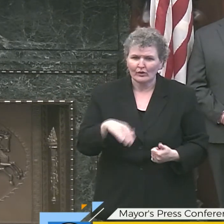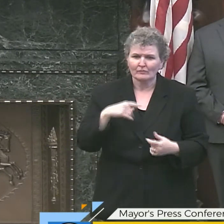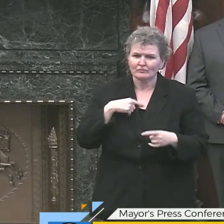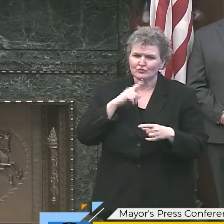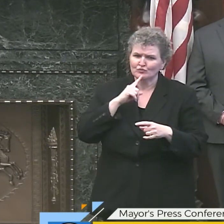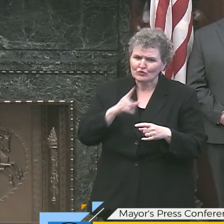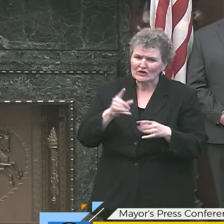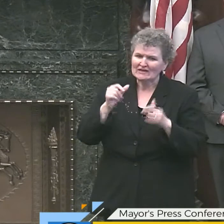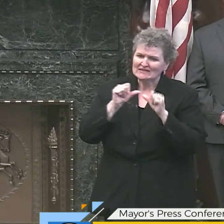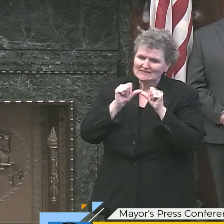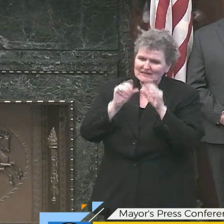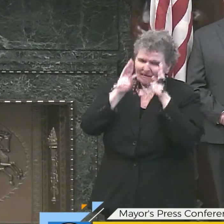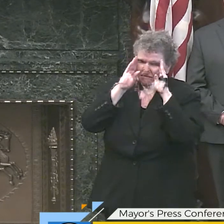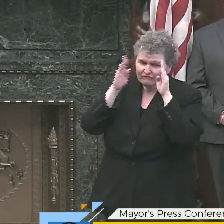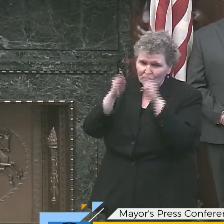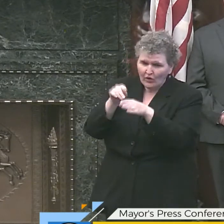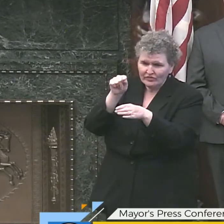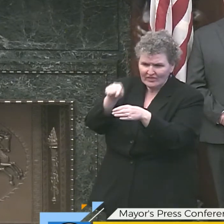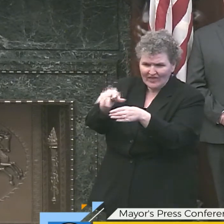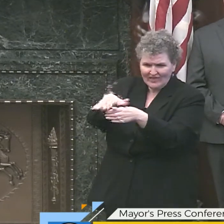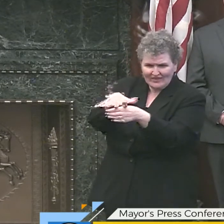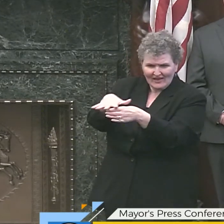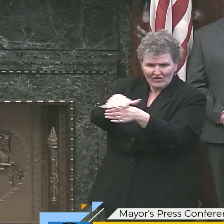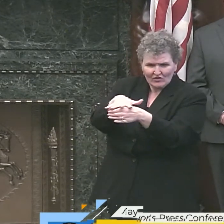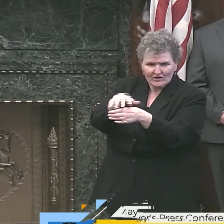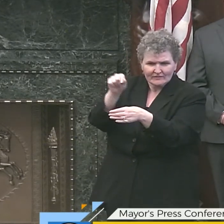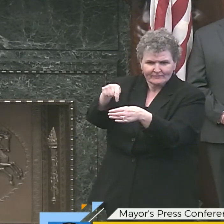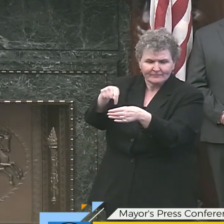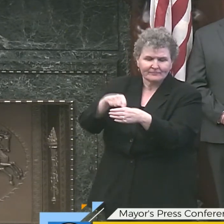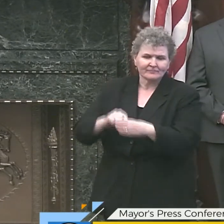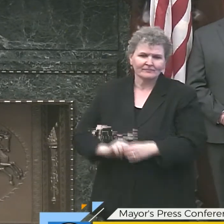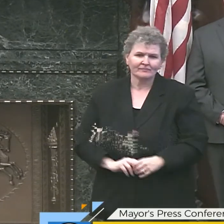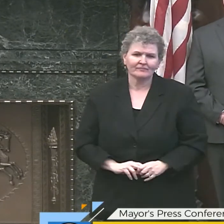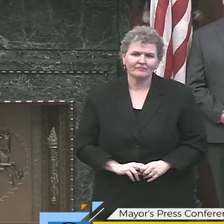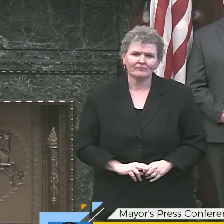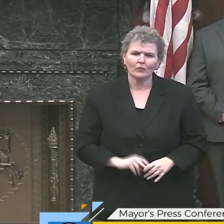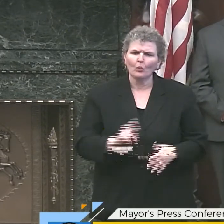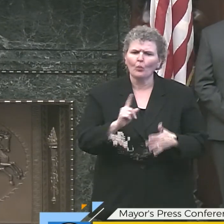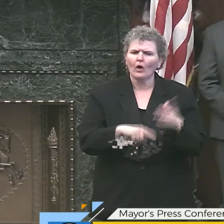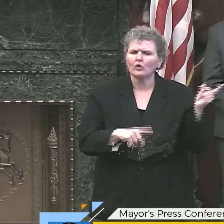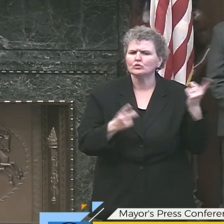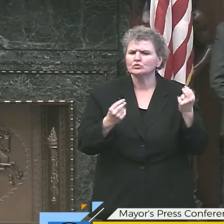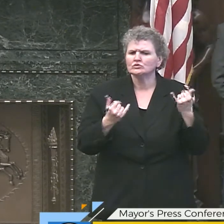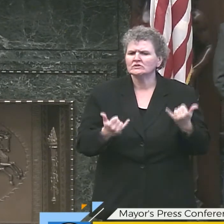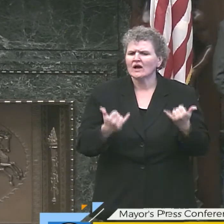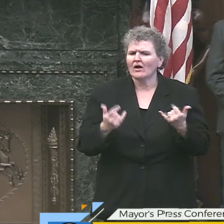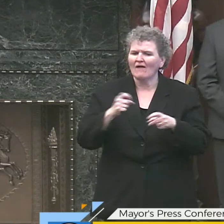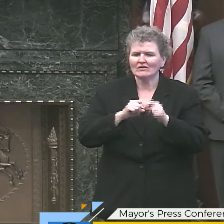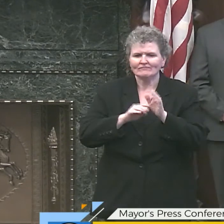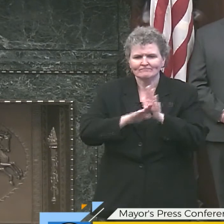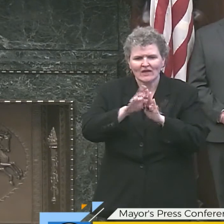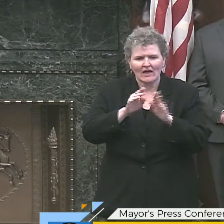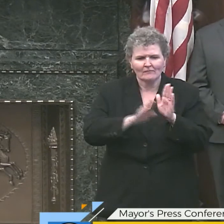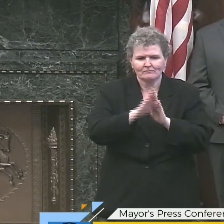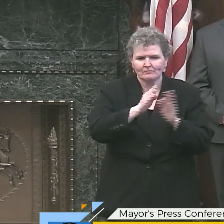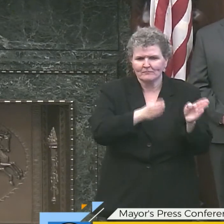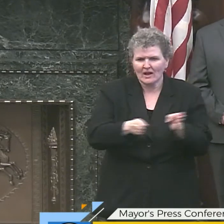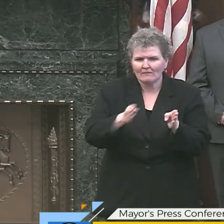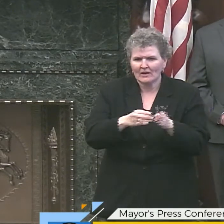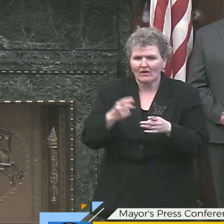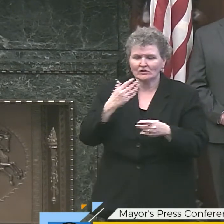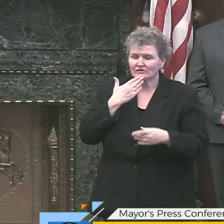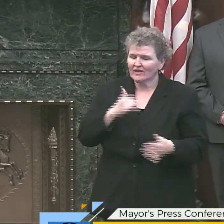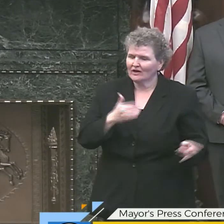well. What are the officers doing specifically in Kensington right now? So we are developing that plan, Max. It's a fair question, but I can't answer it